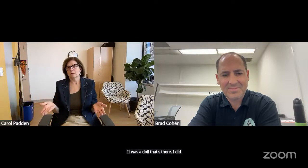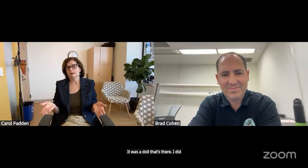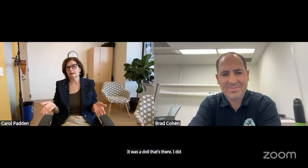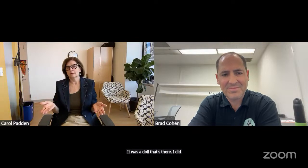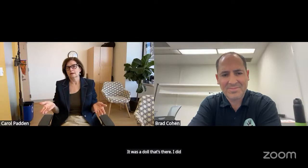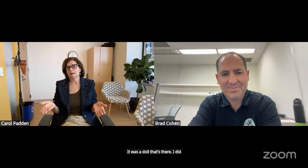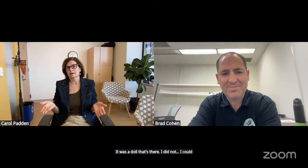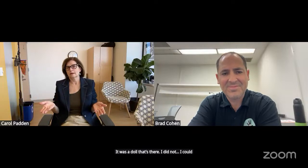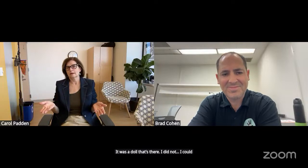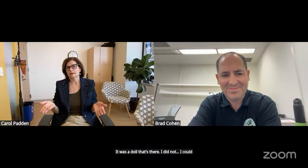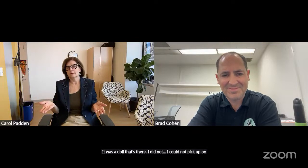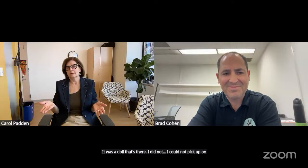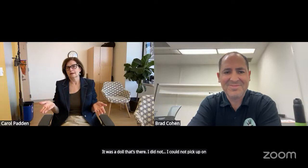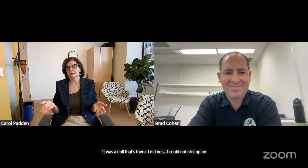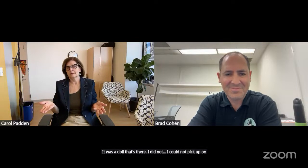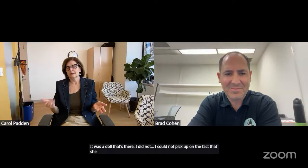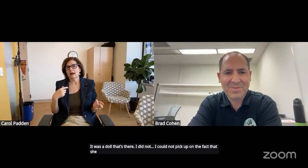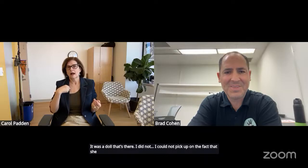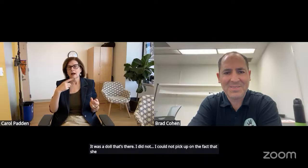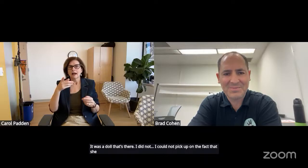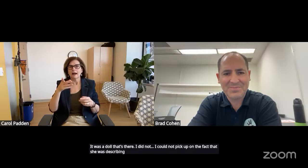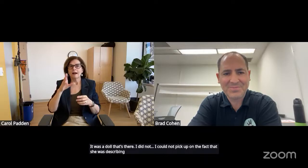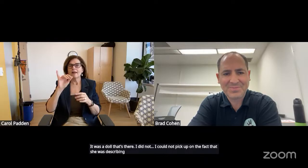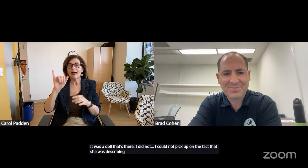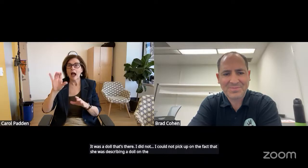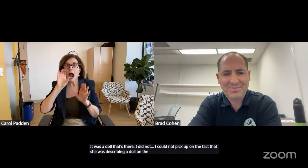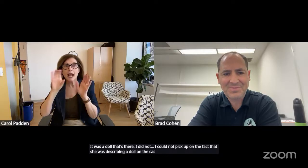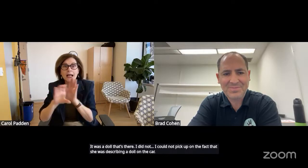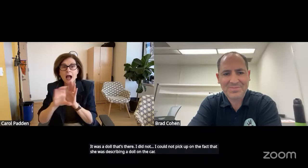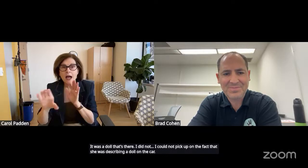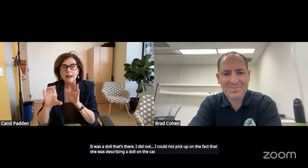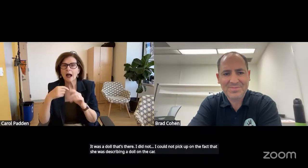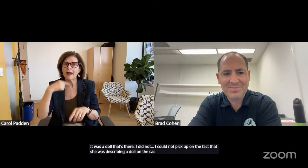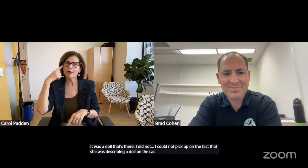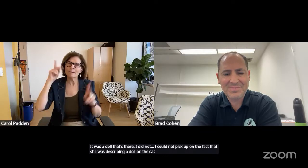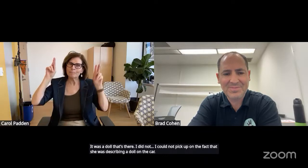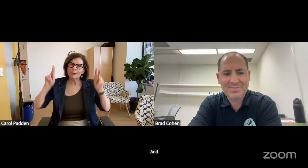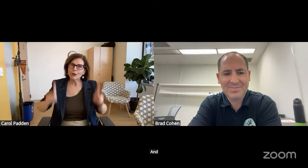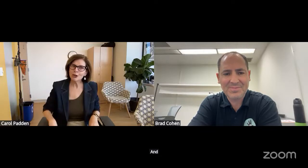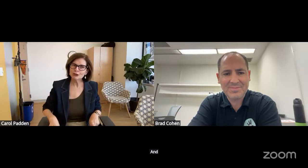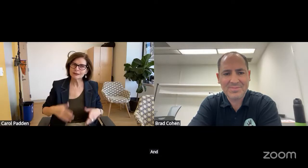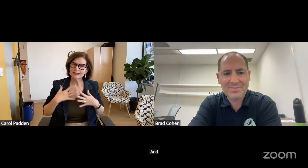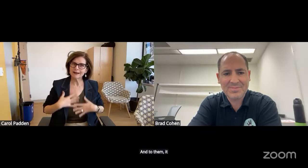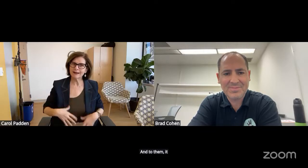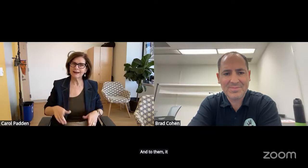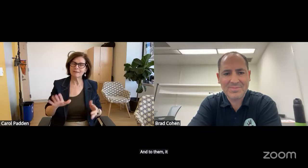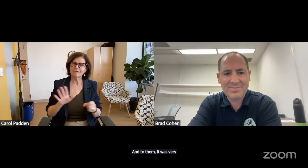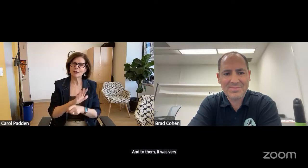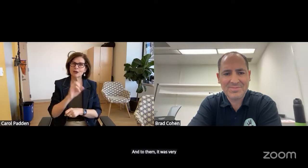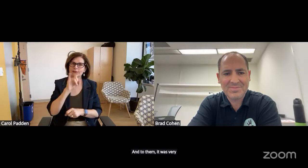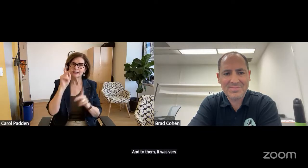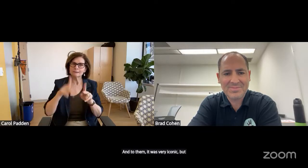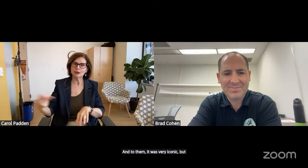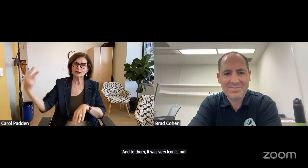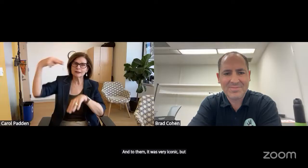I could not pick up on the fact that she was describing a doll on the car. And to them, it was very iconic, but I was thinking it was iconic